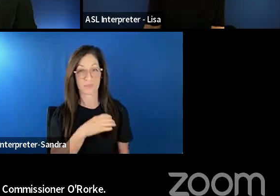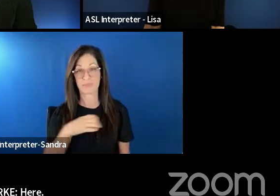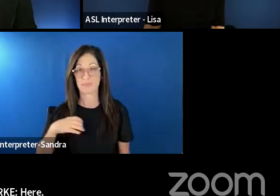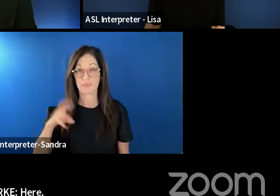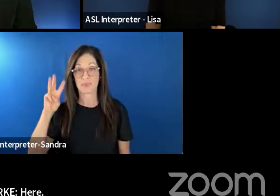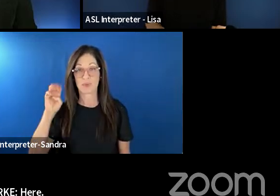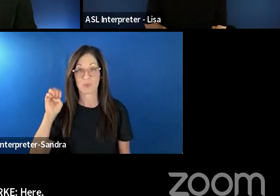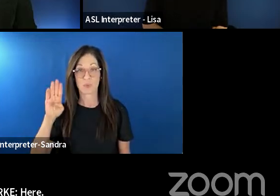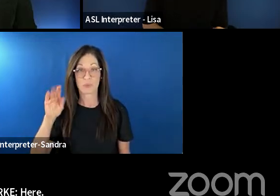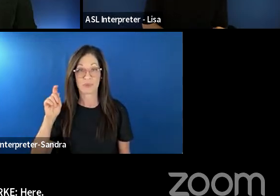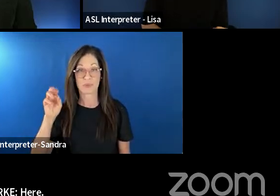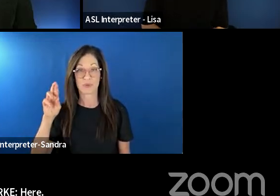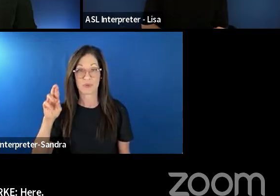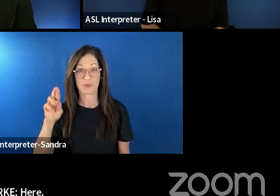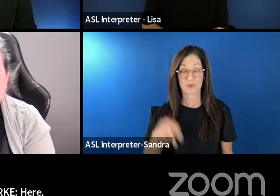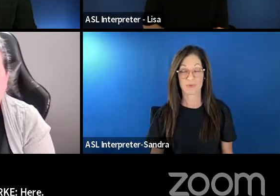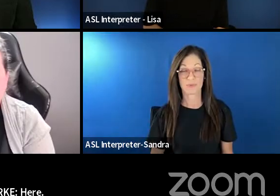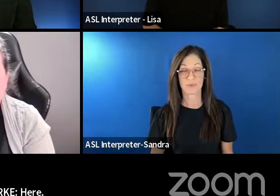Webster,